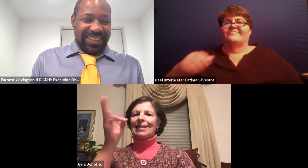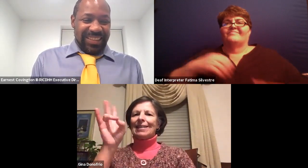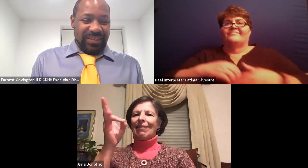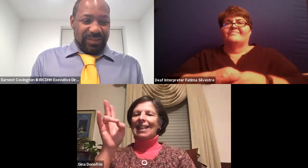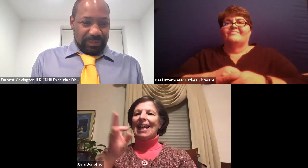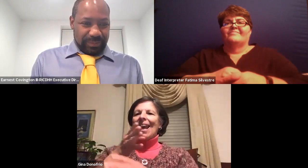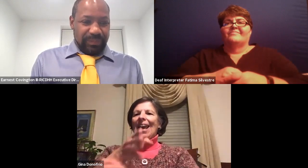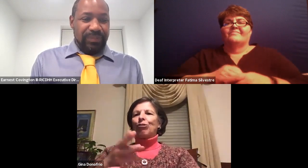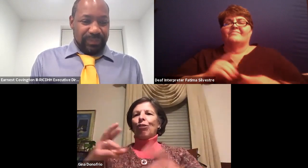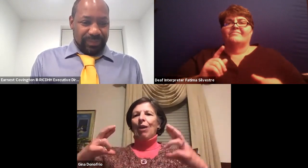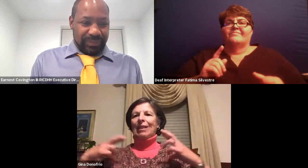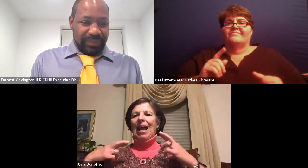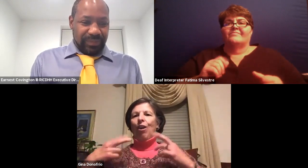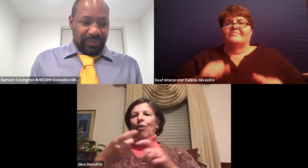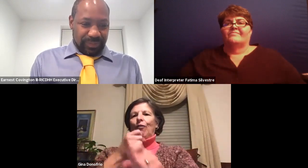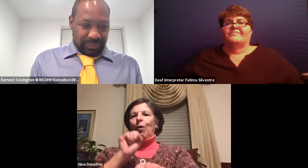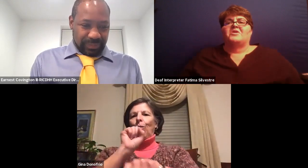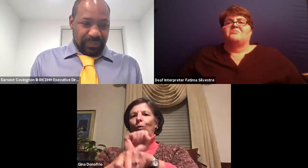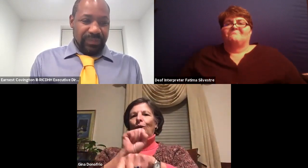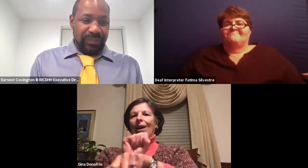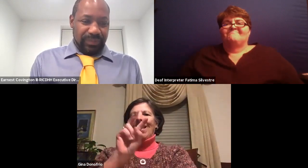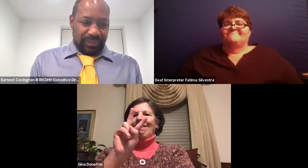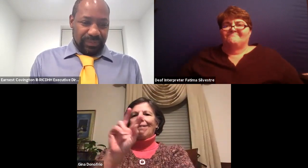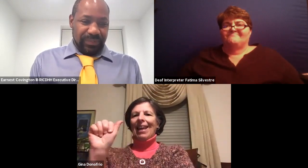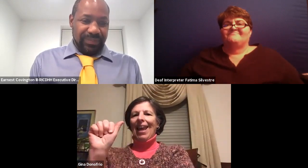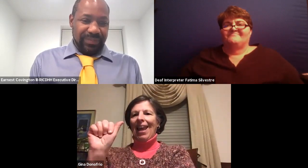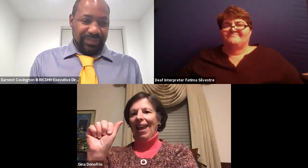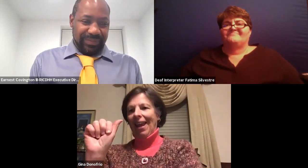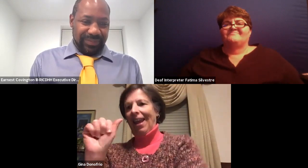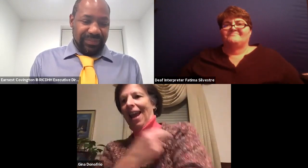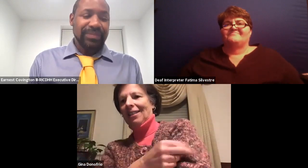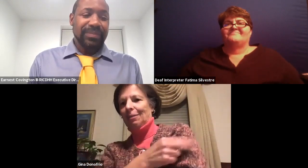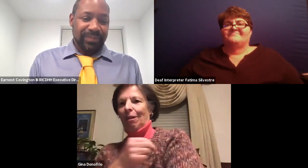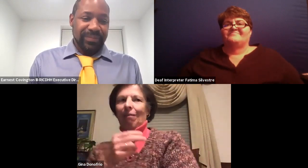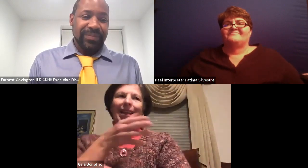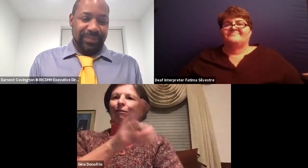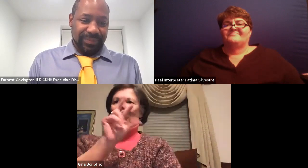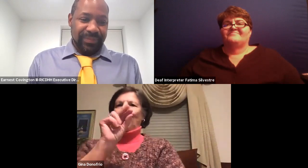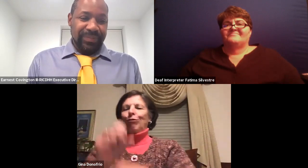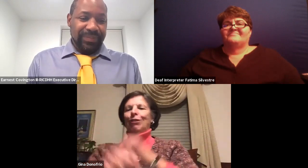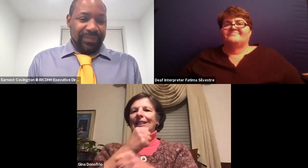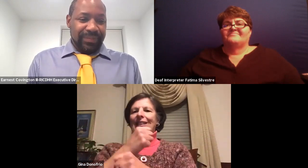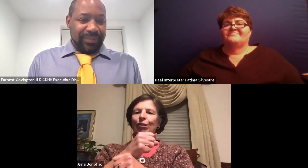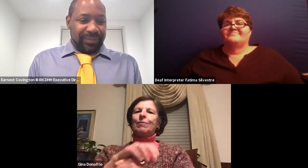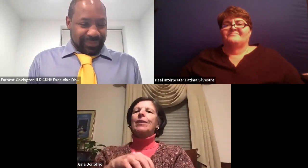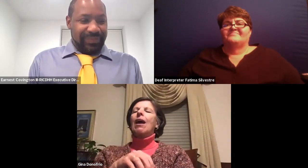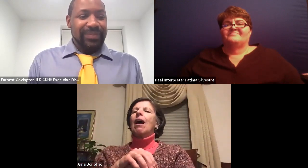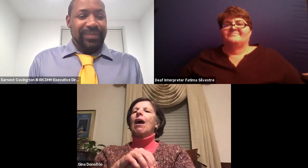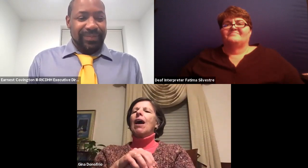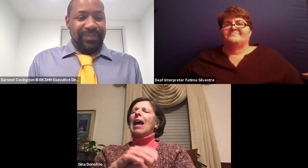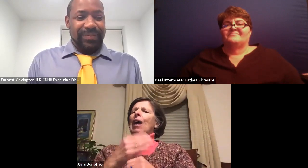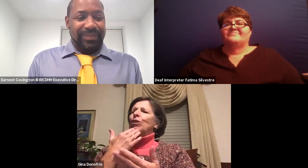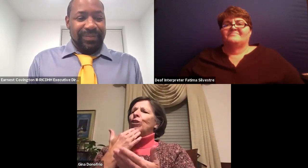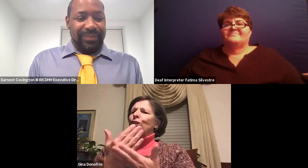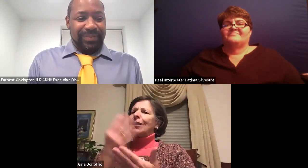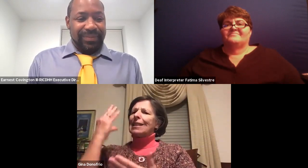Oh, so I joined in 2017 after I retired from working at the VA. I was at the VA hospital for